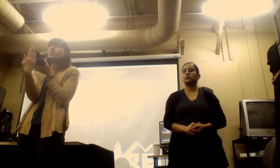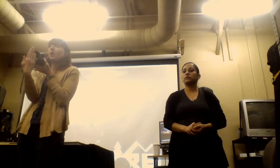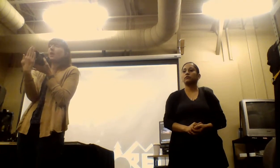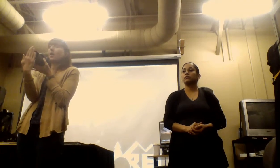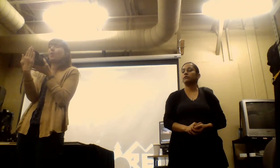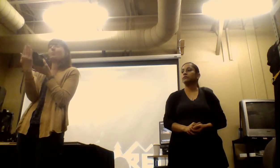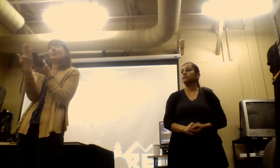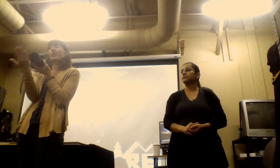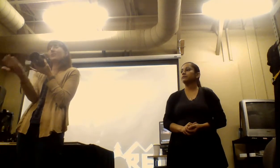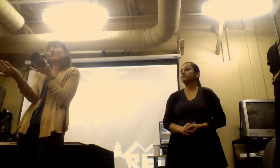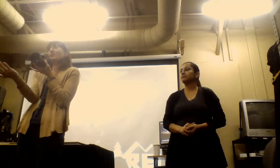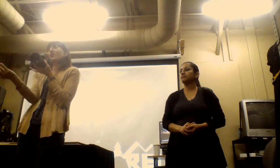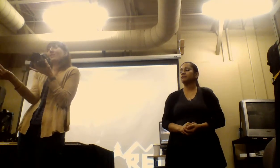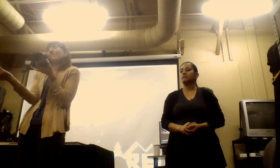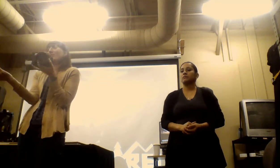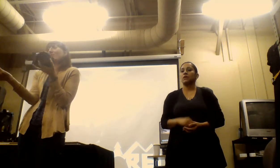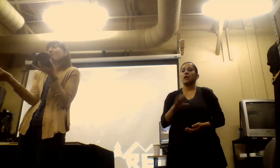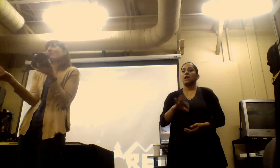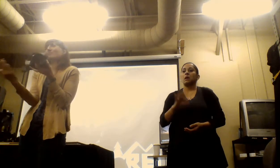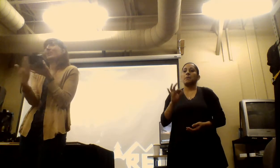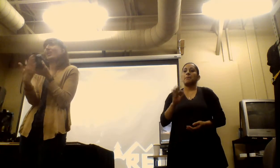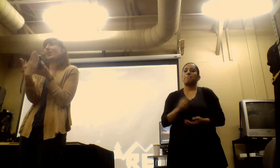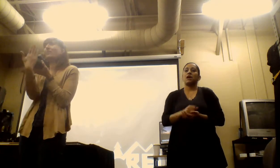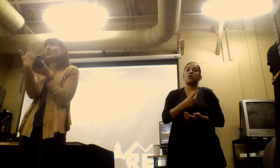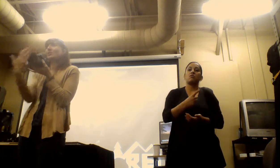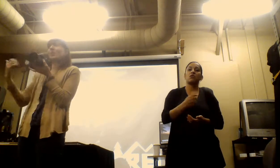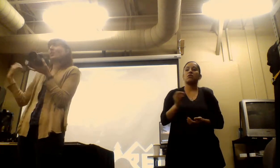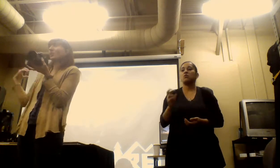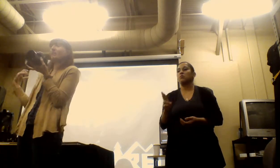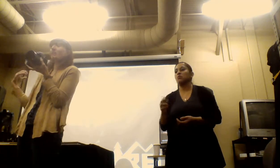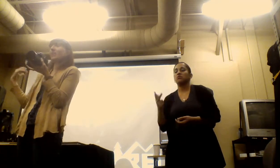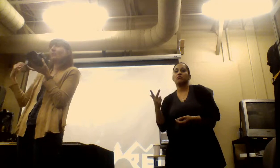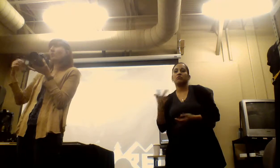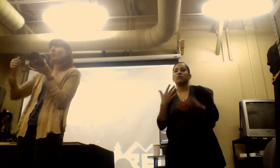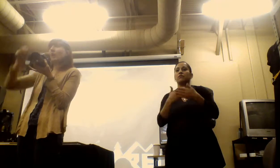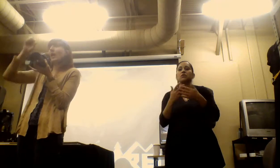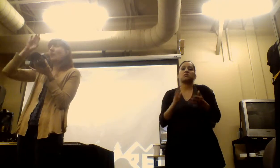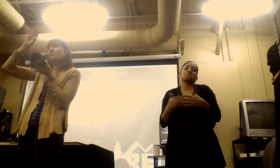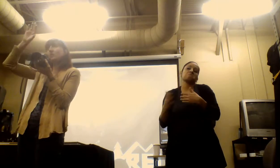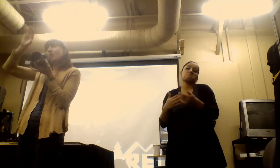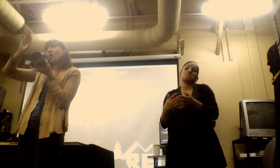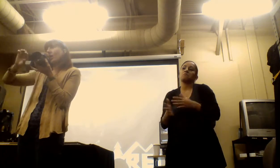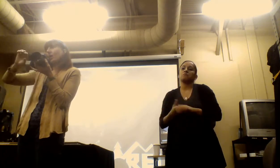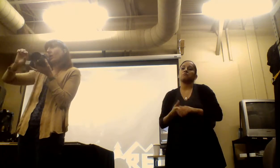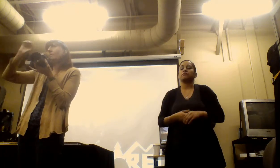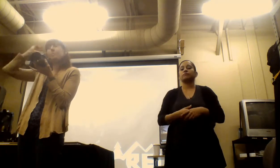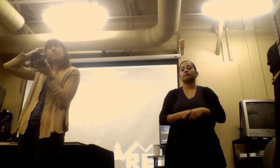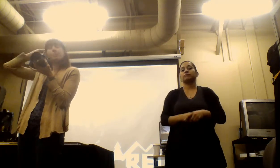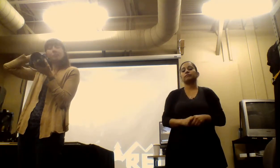stops. You can also do it in Photoshop, when you're done, or even Lightroom has,